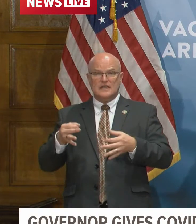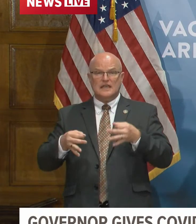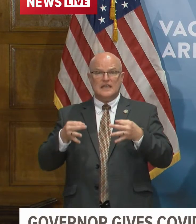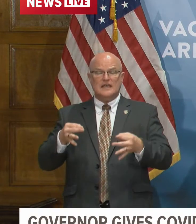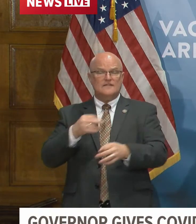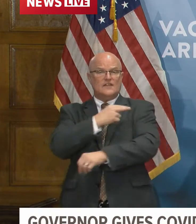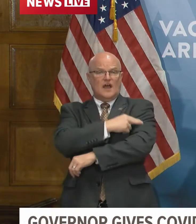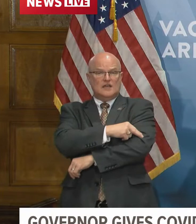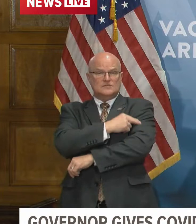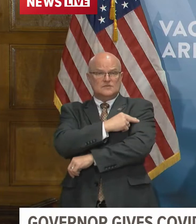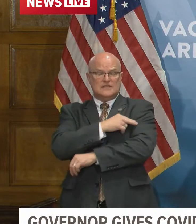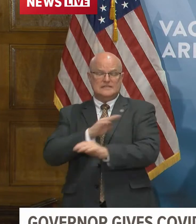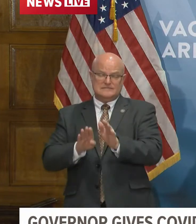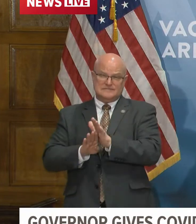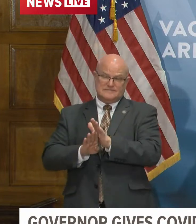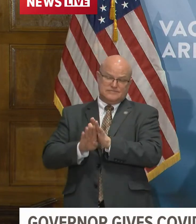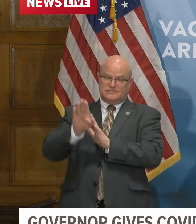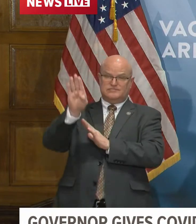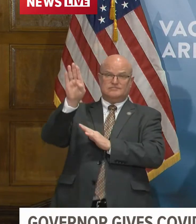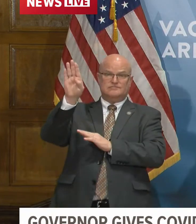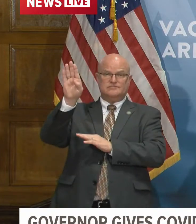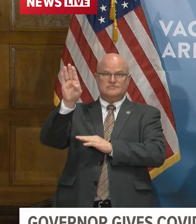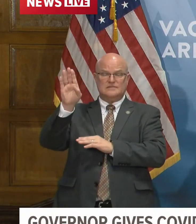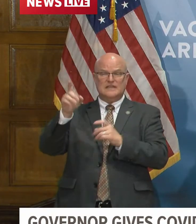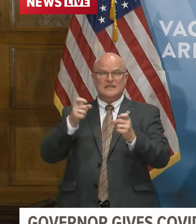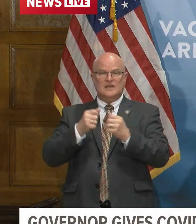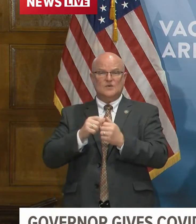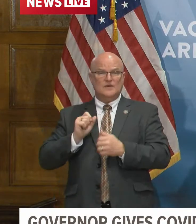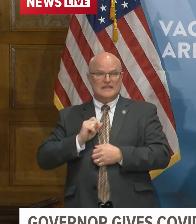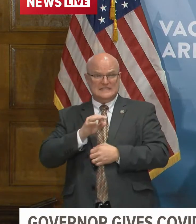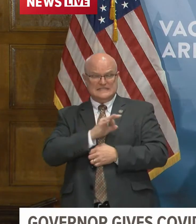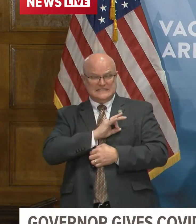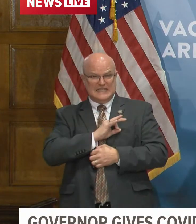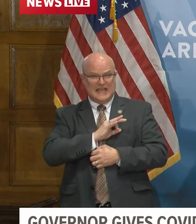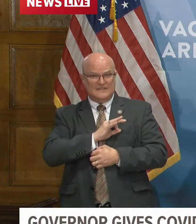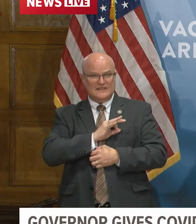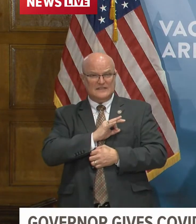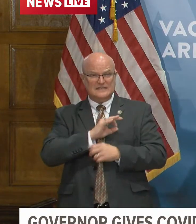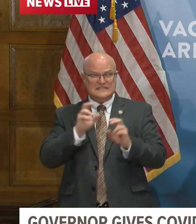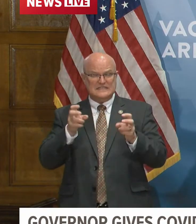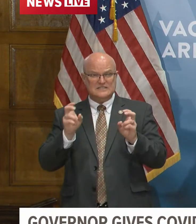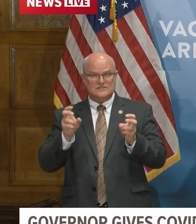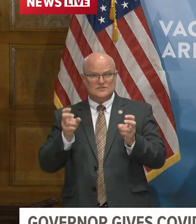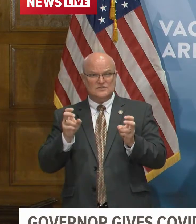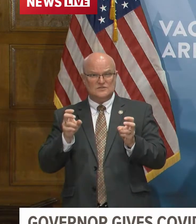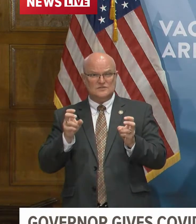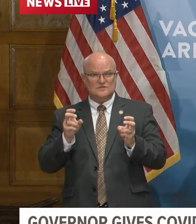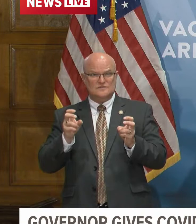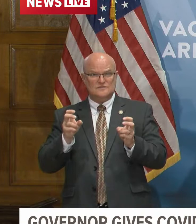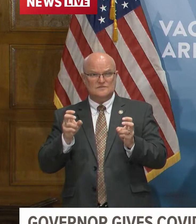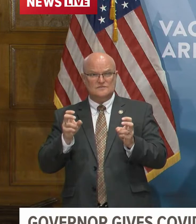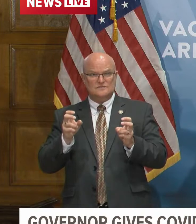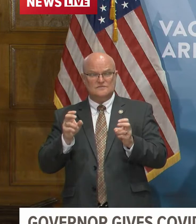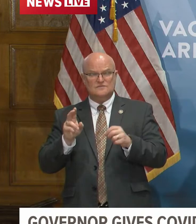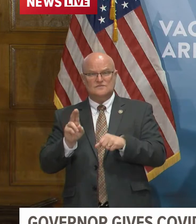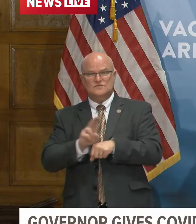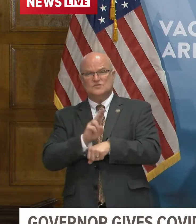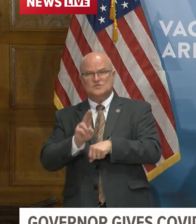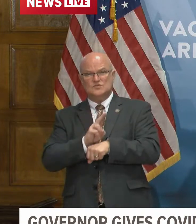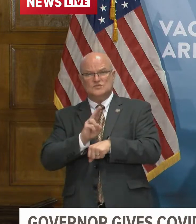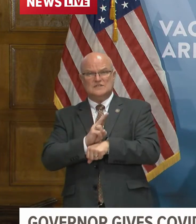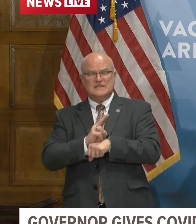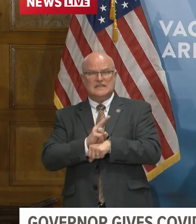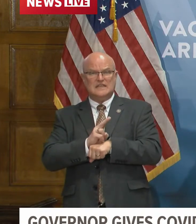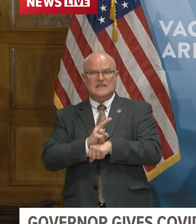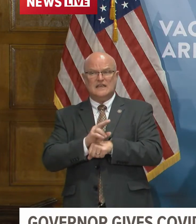if the hospitalizations spike to deal with the staffing issue using